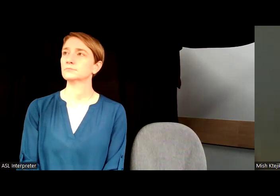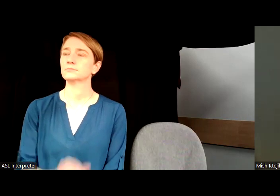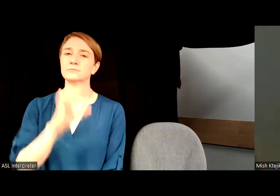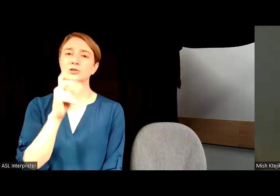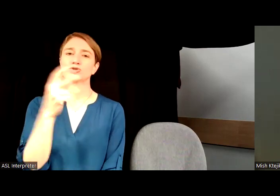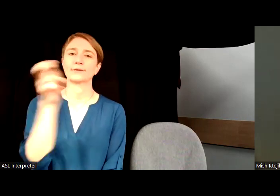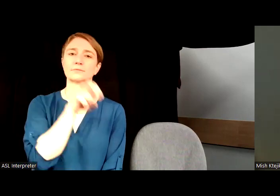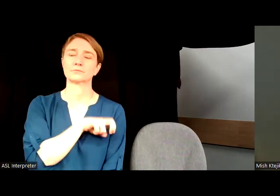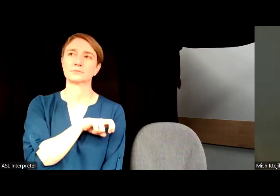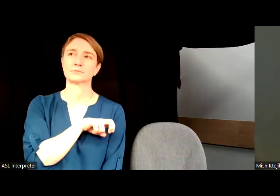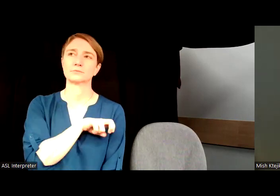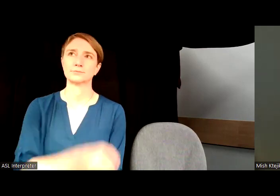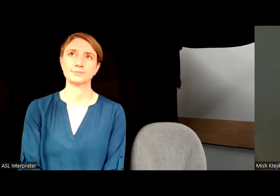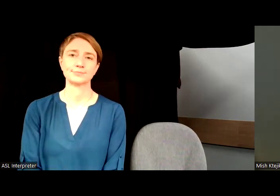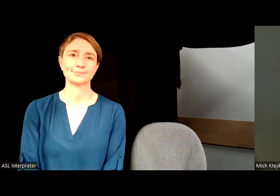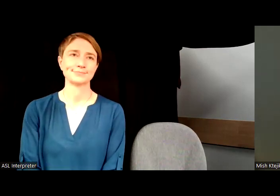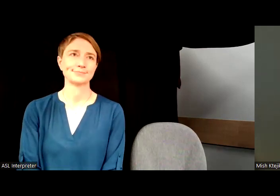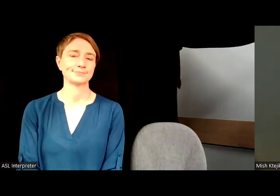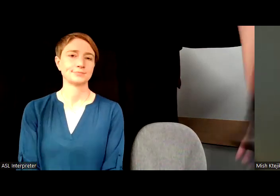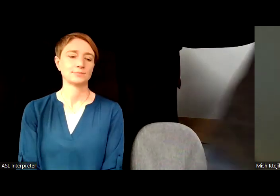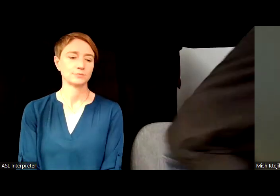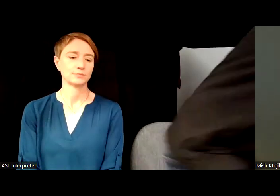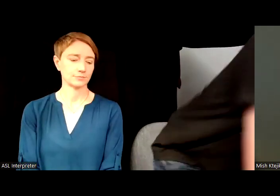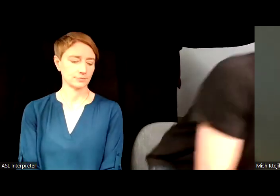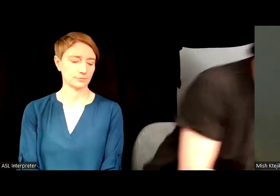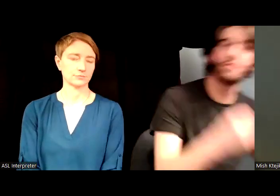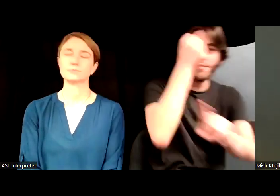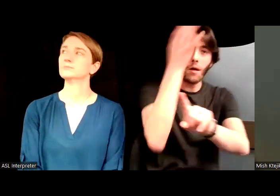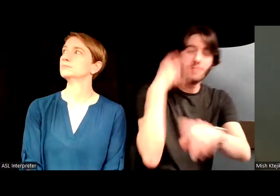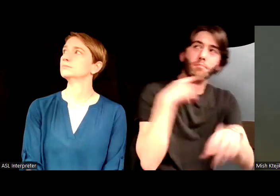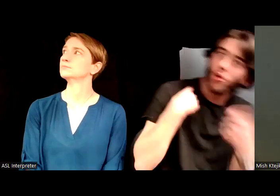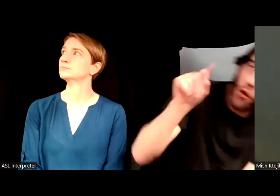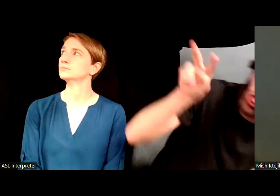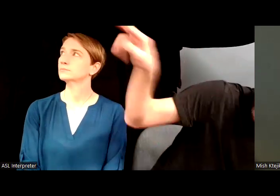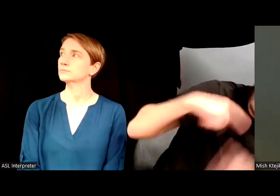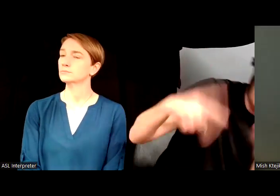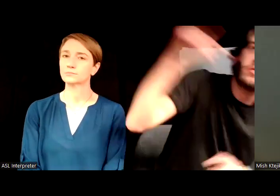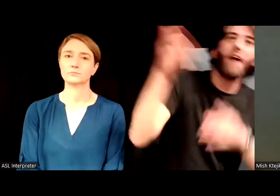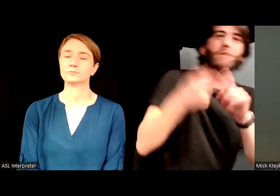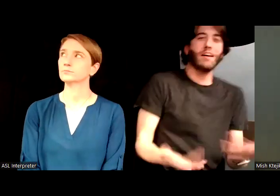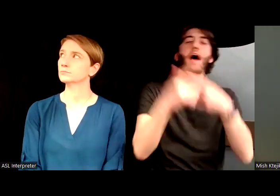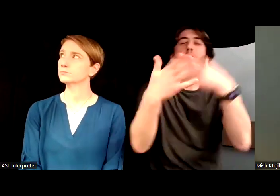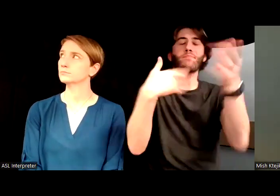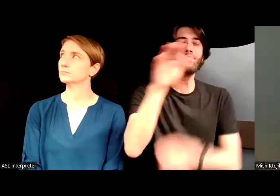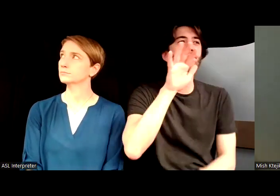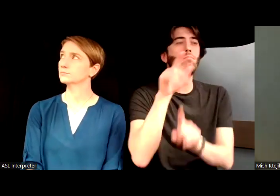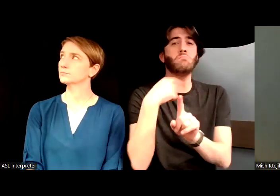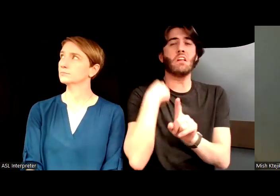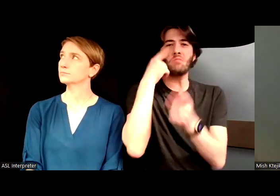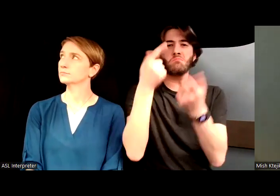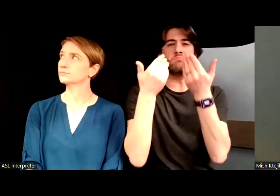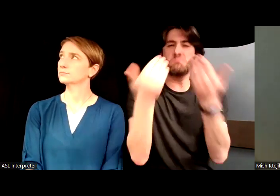come sit for my comment. On camera. Hi, Mish. It's hard to see just, you know,